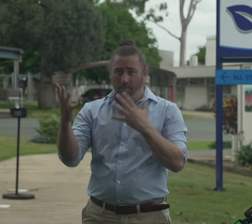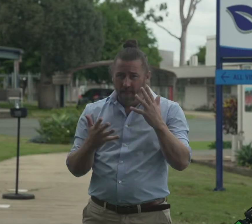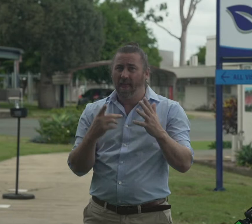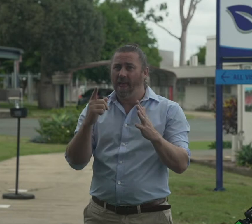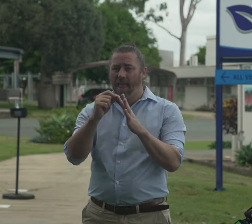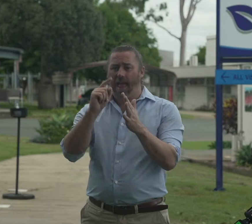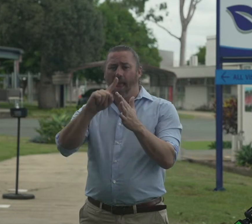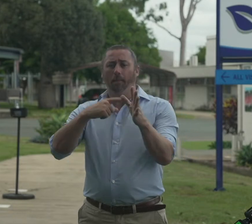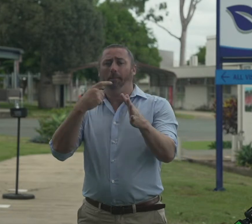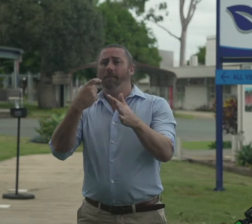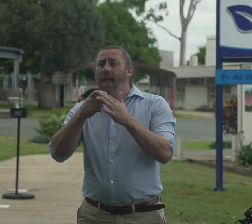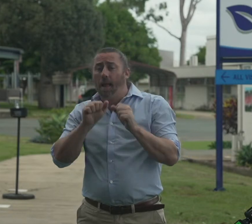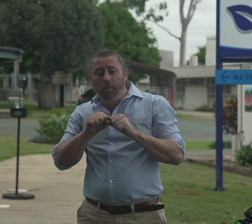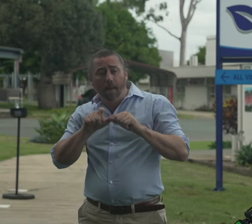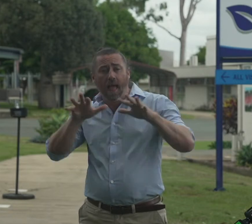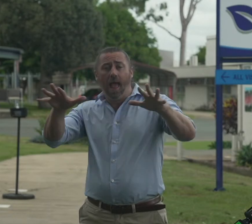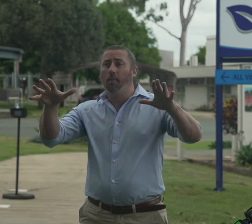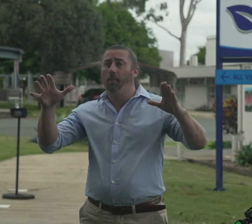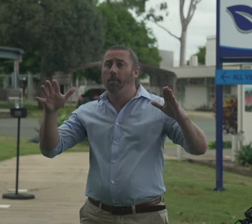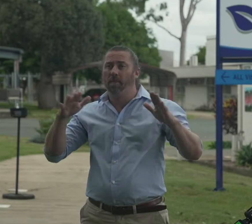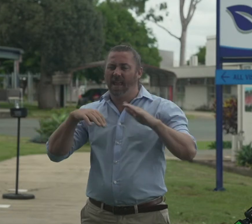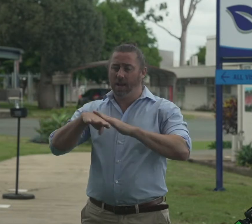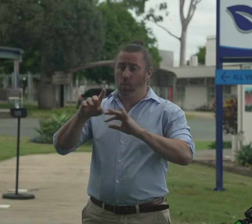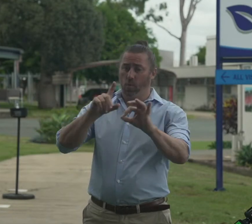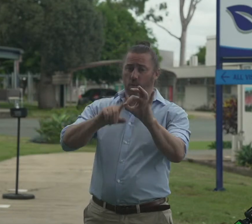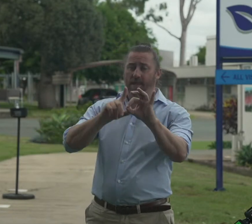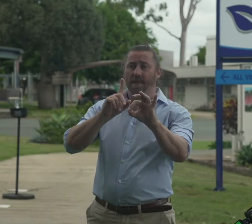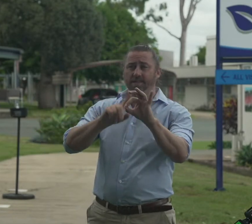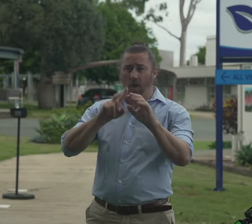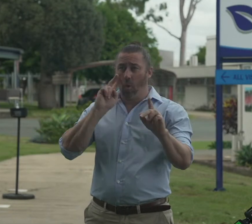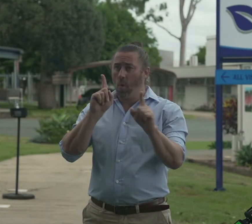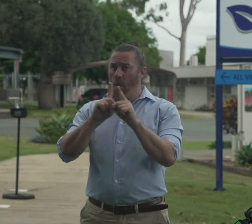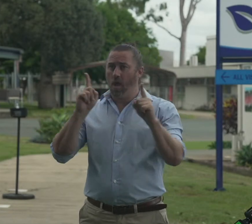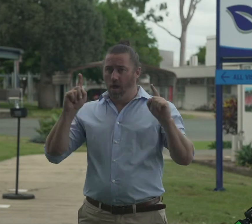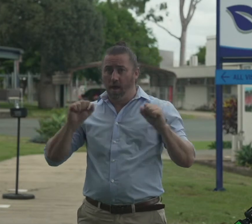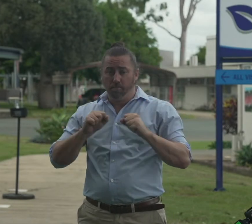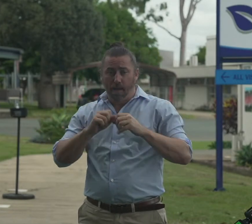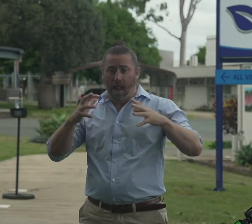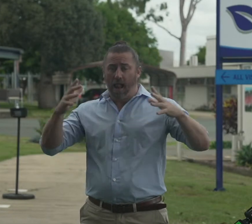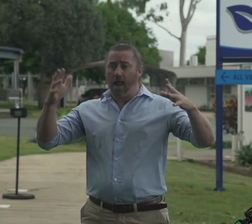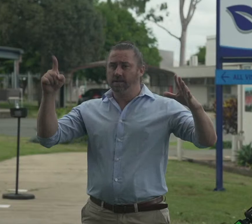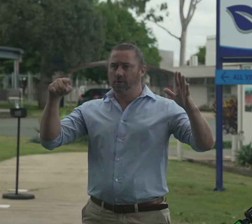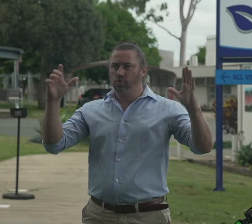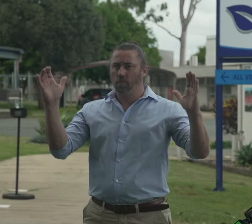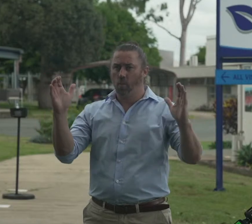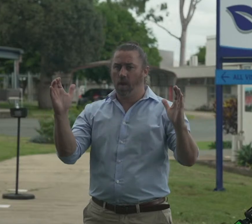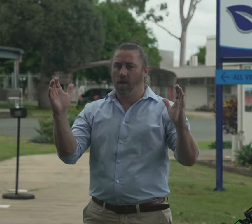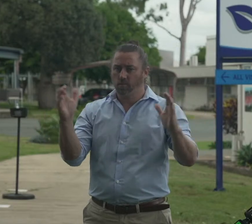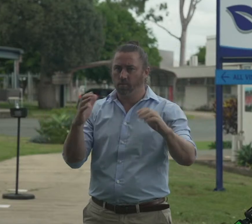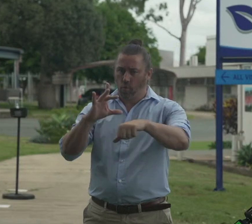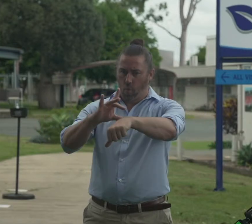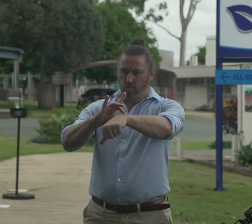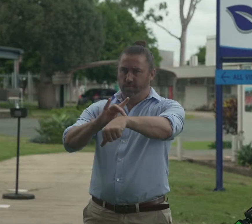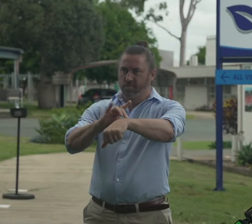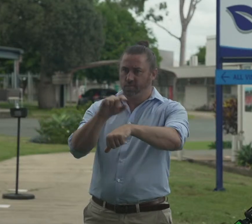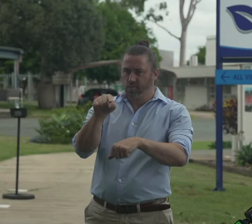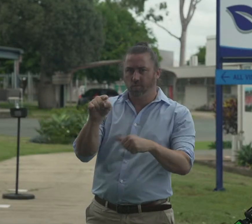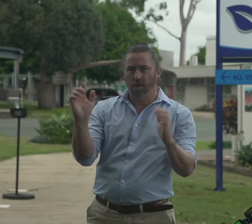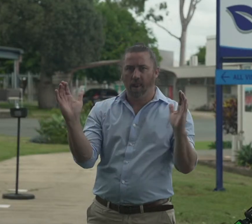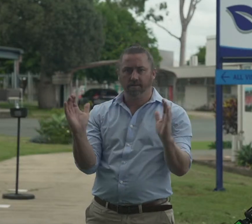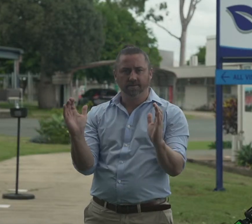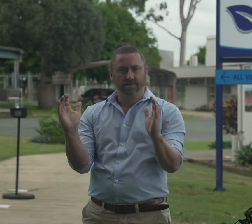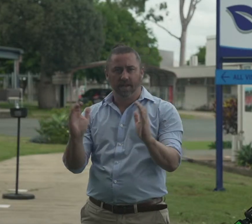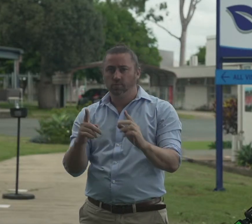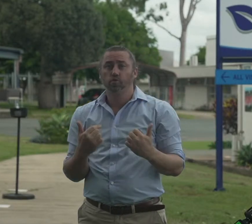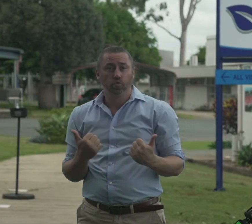the peak of transmission in the community across most of Queensland. We are increasingly confident of that the transmission is decreasing.